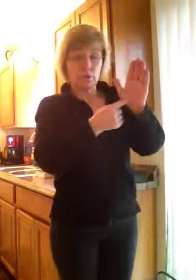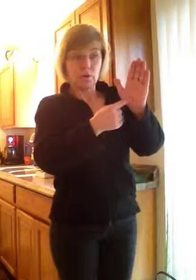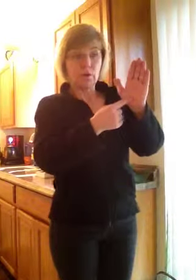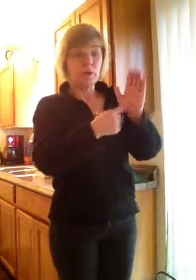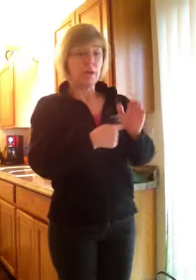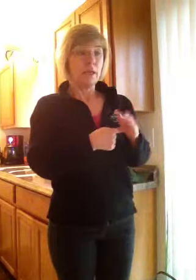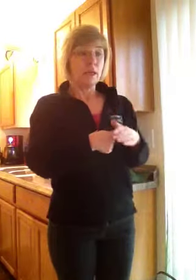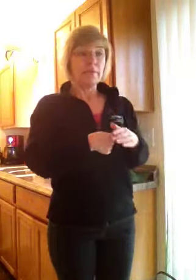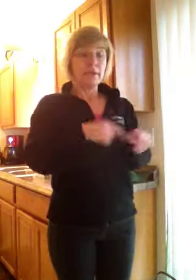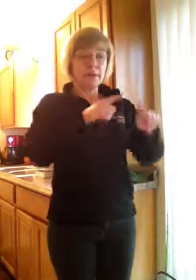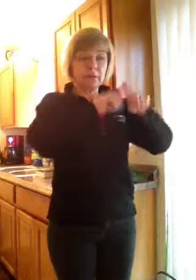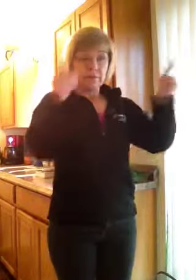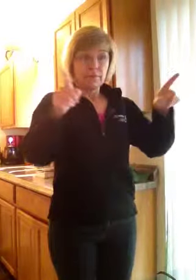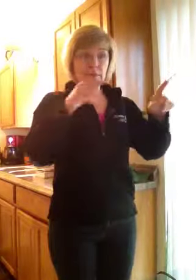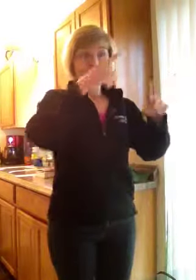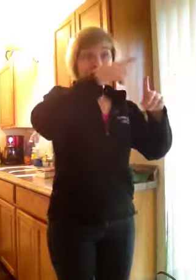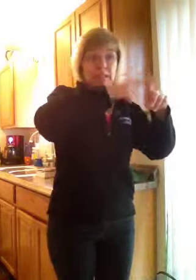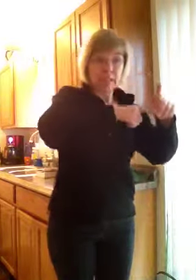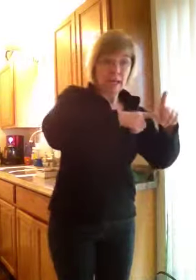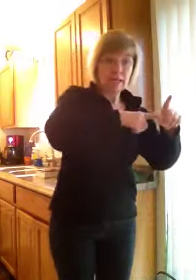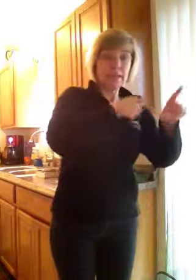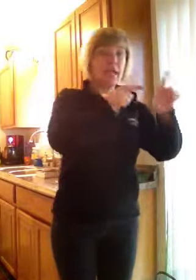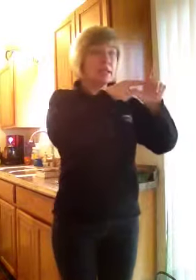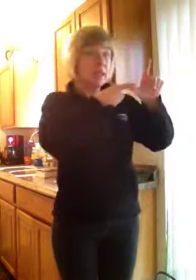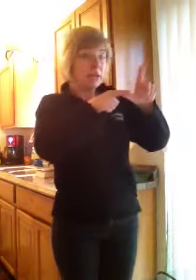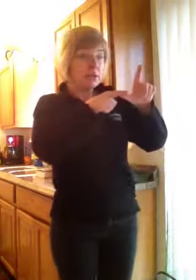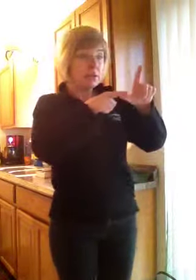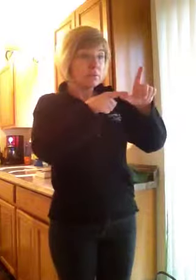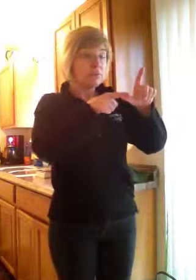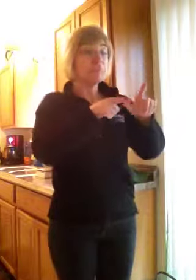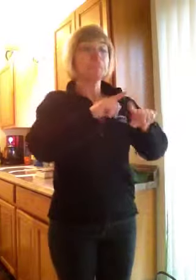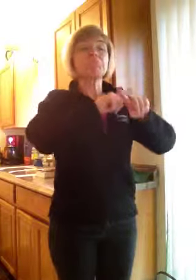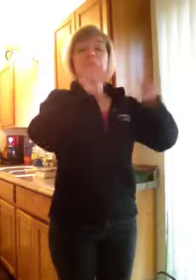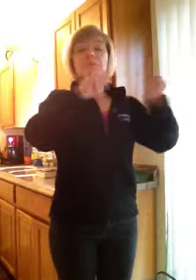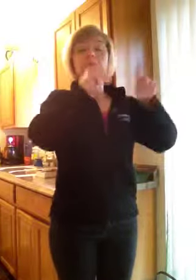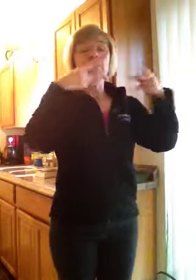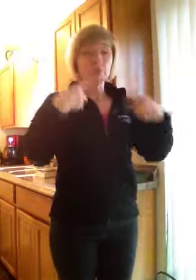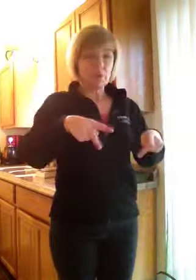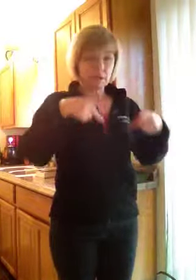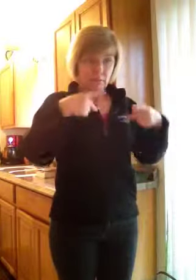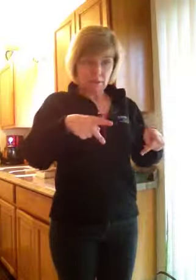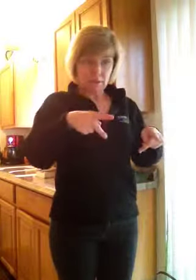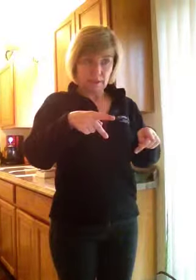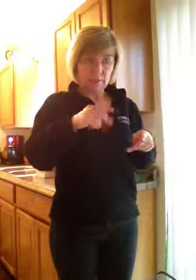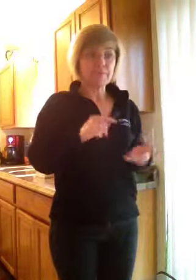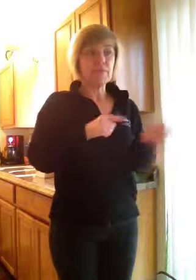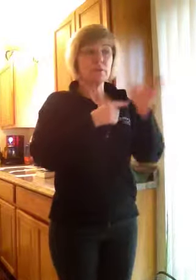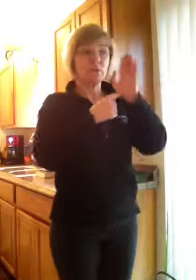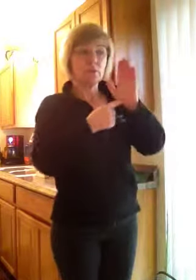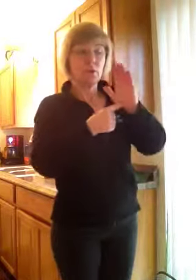several possible combinations. To see what I mean, let's list the 3 classifications by sides: